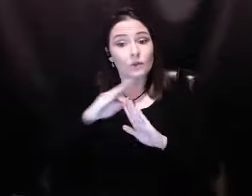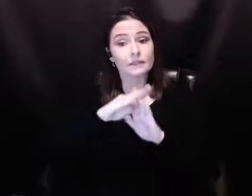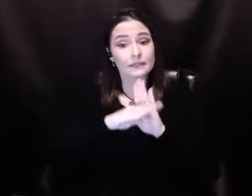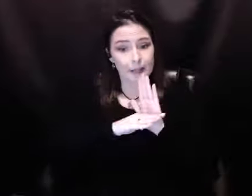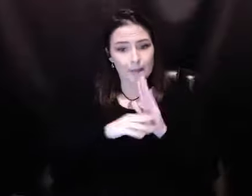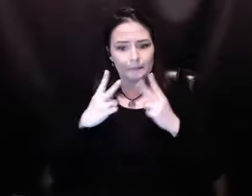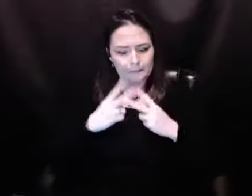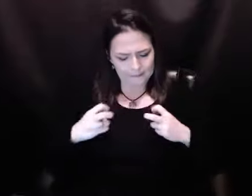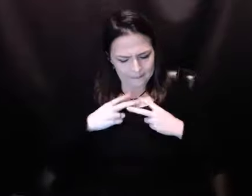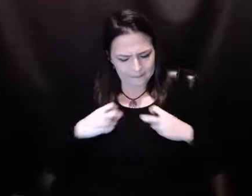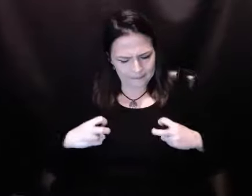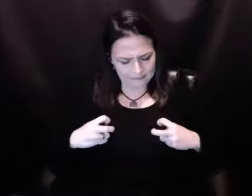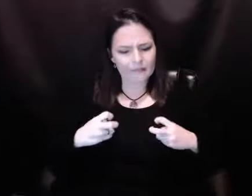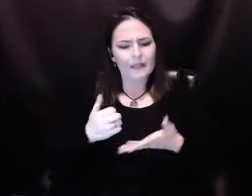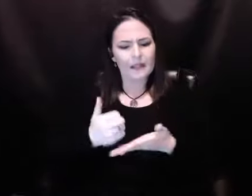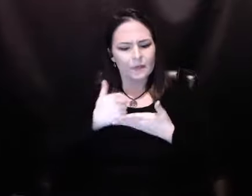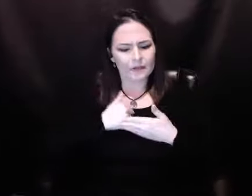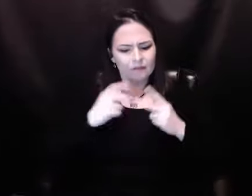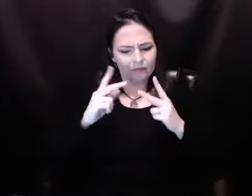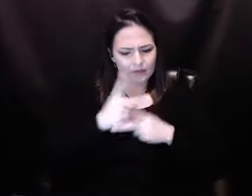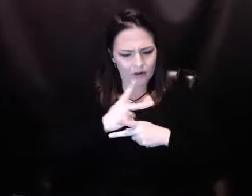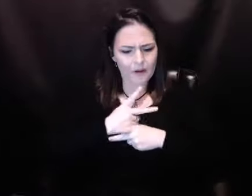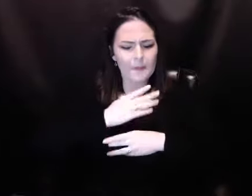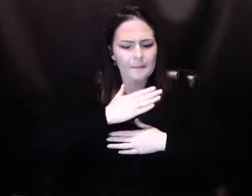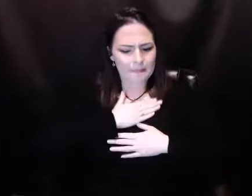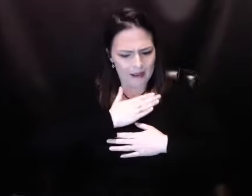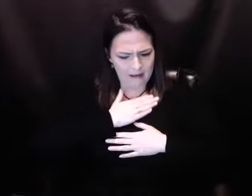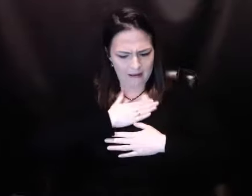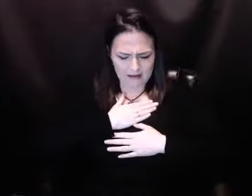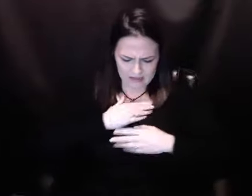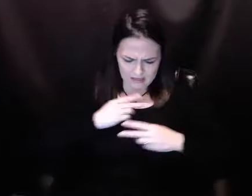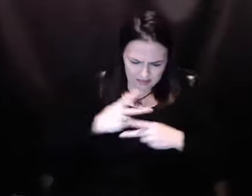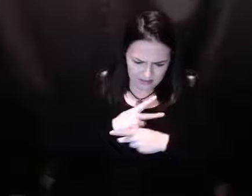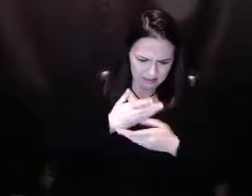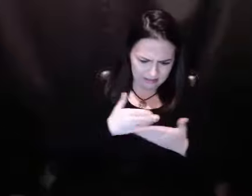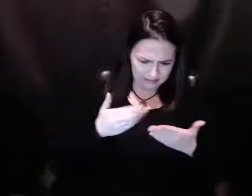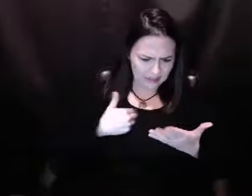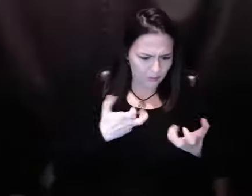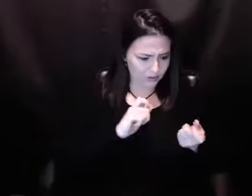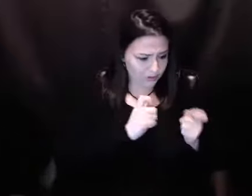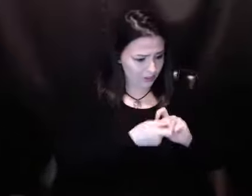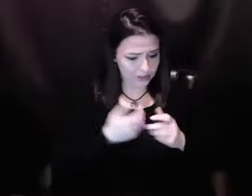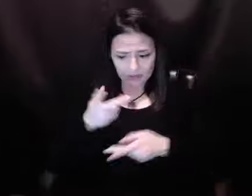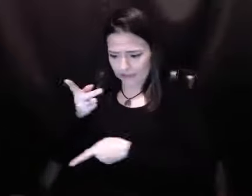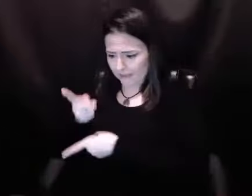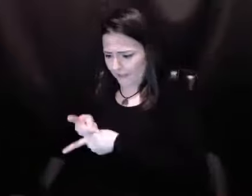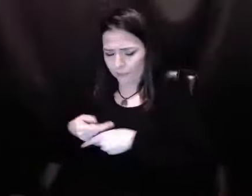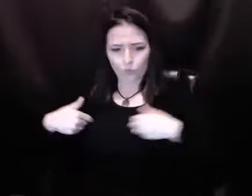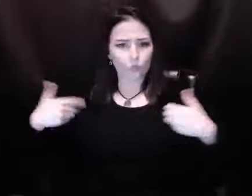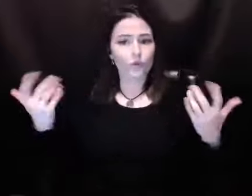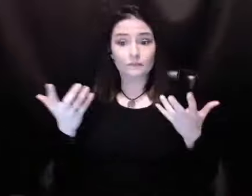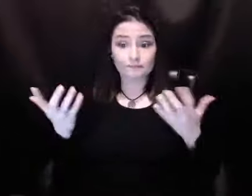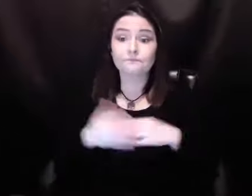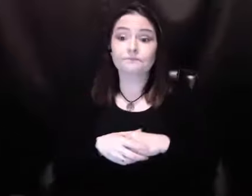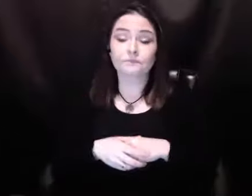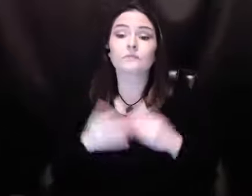so focused on our alcoholic loved ones that we may not be able to see where they leave off and where we begin. We've lost our sense of what